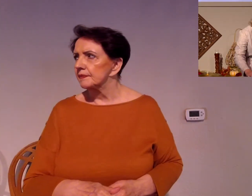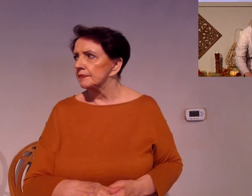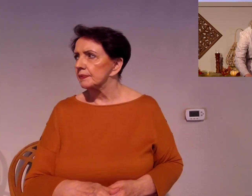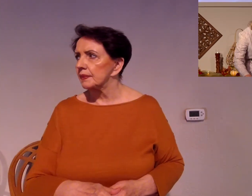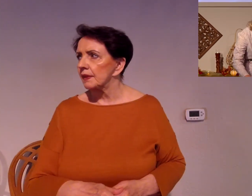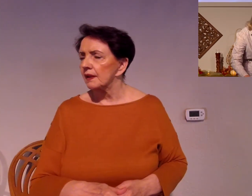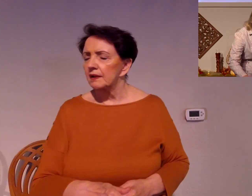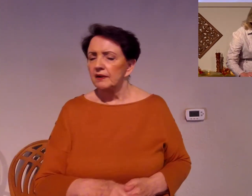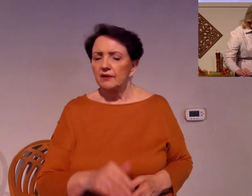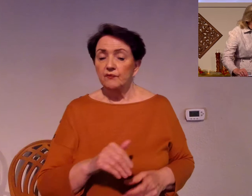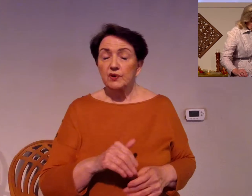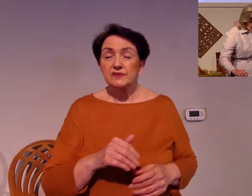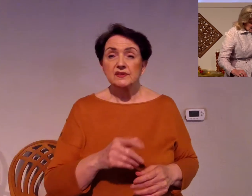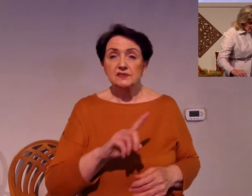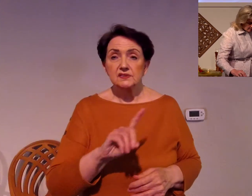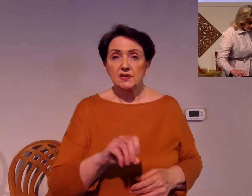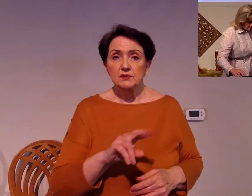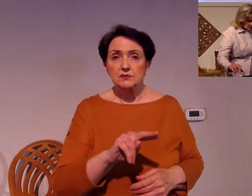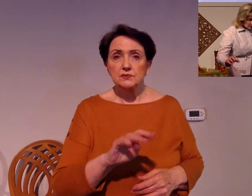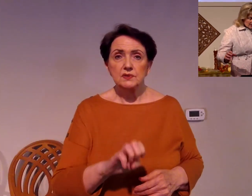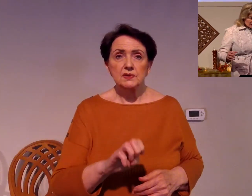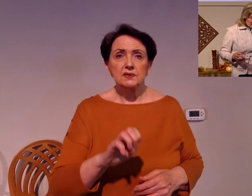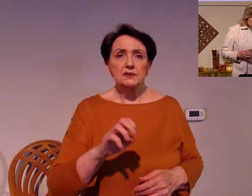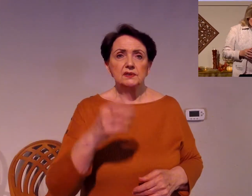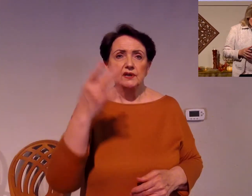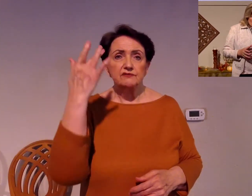in our zone of genius,